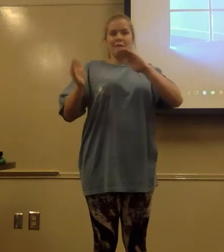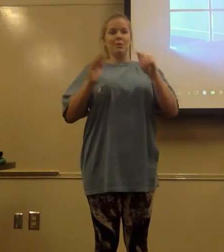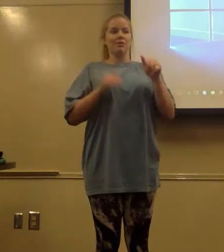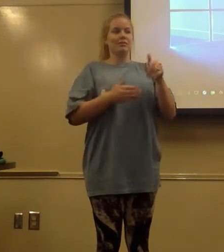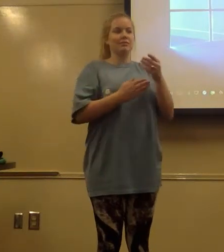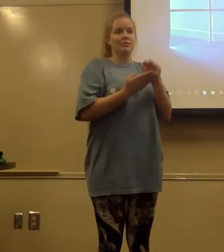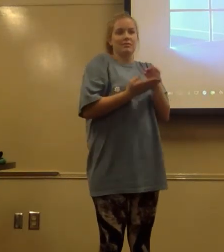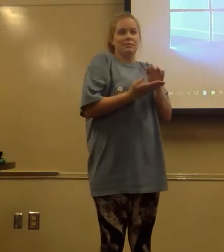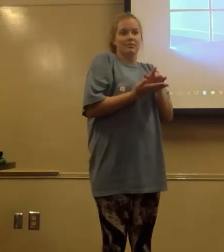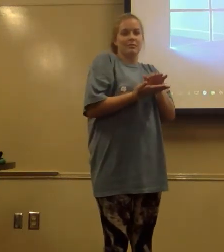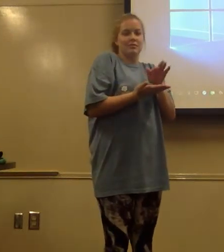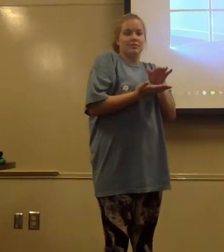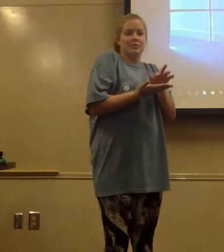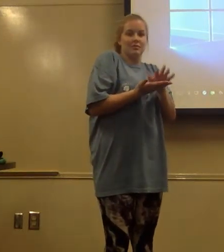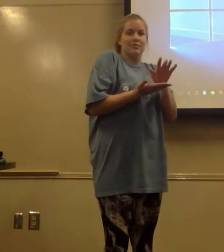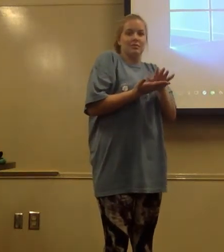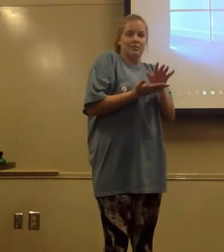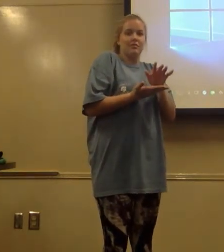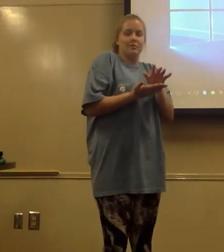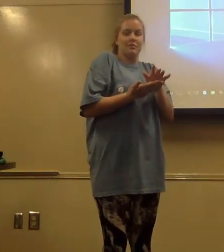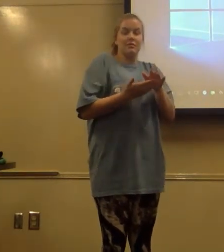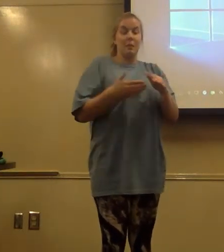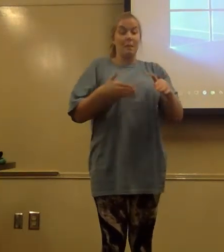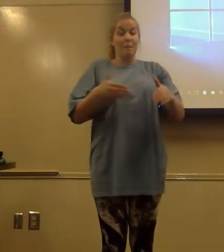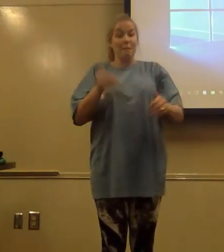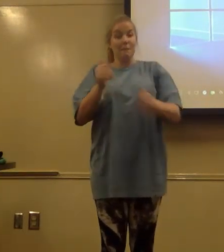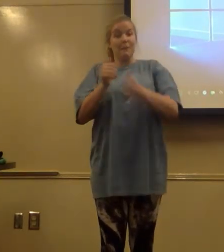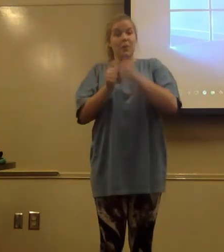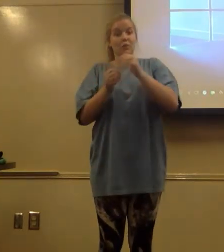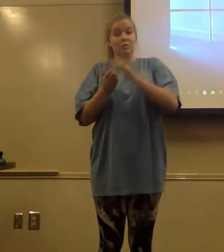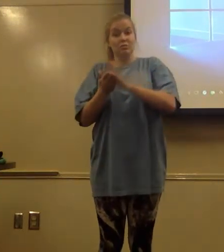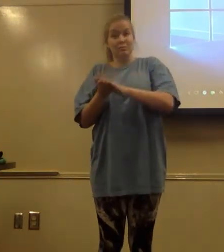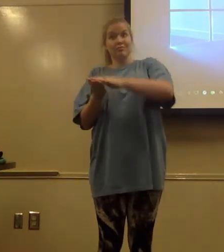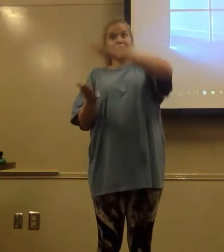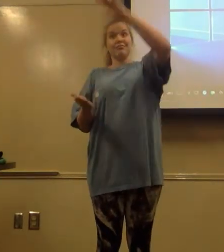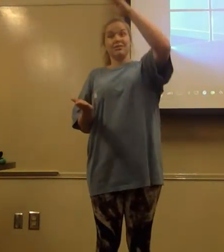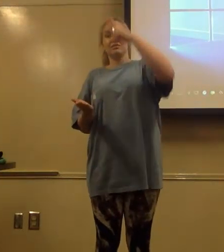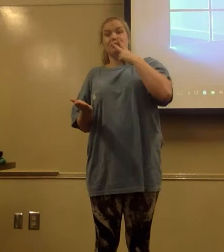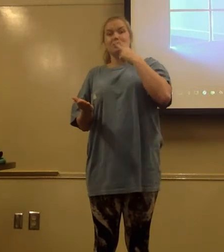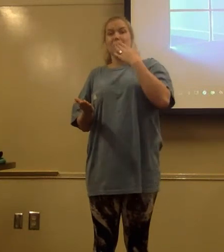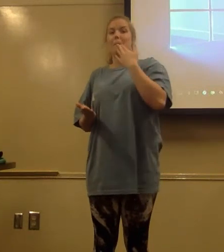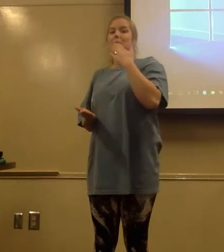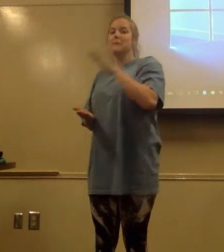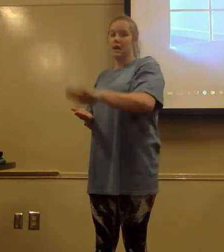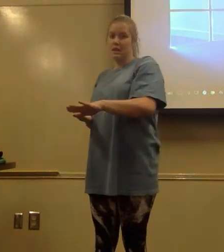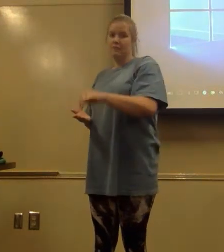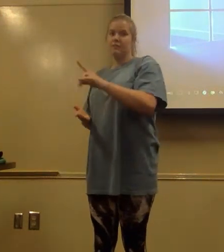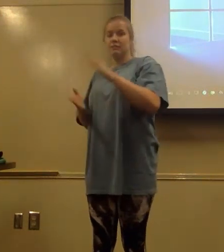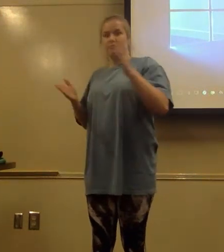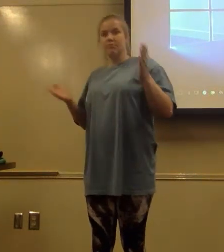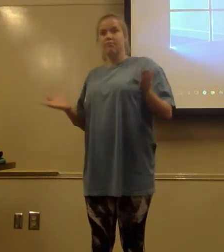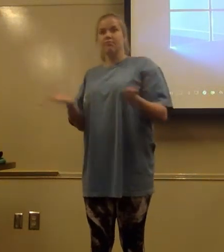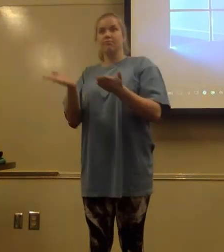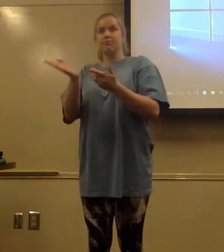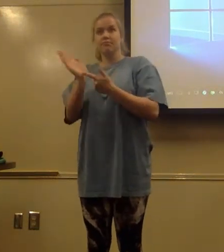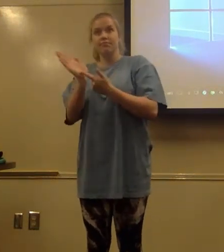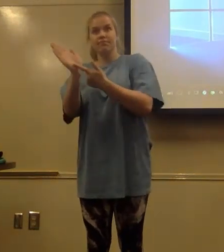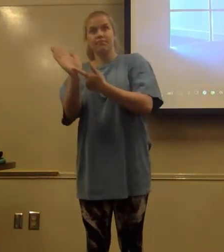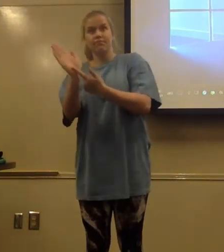the balance of evidence shows that smoking is bad for you. So that's what they present to the people. The same thing with a plant-based diet.